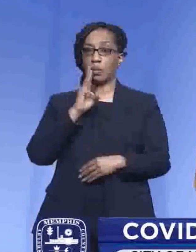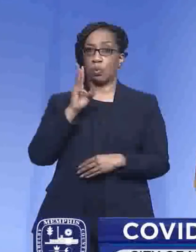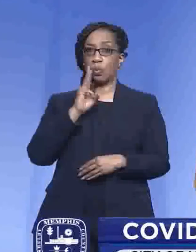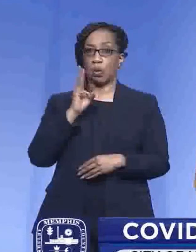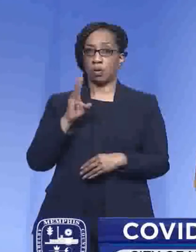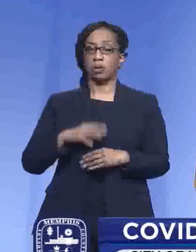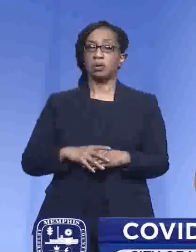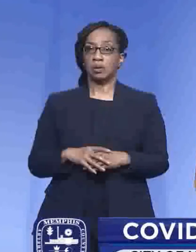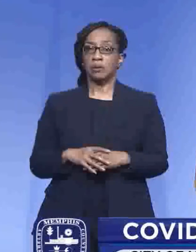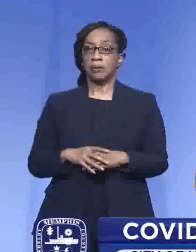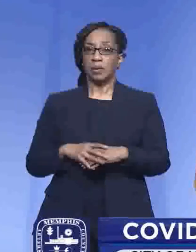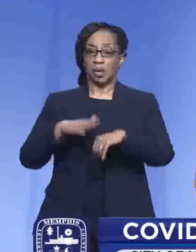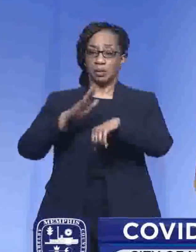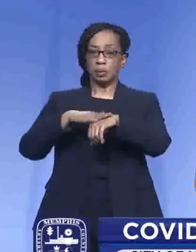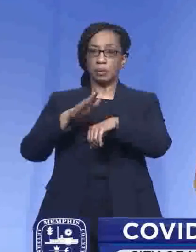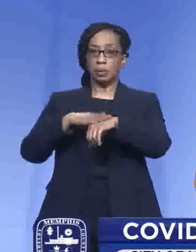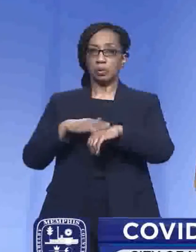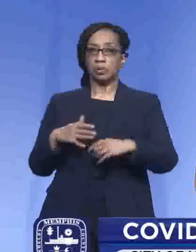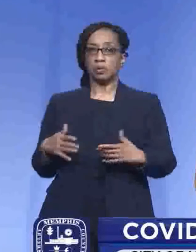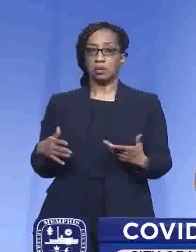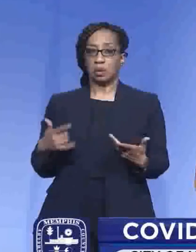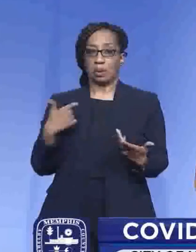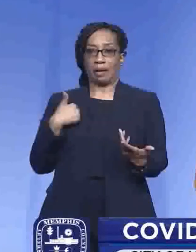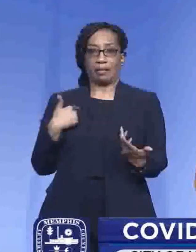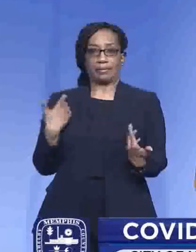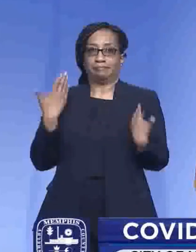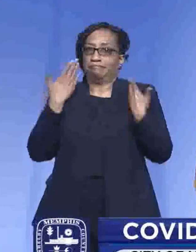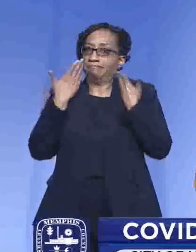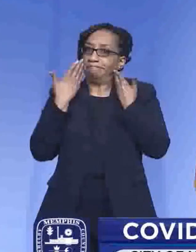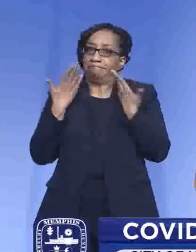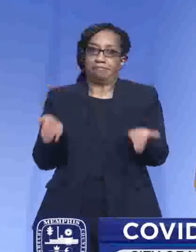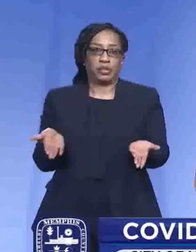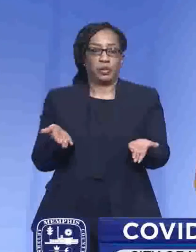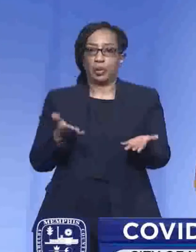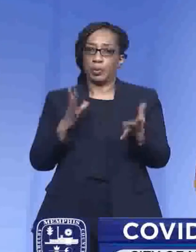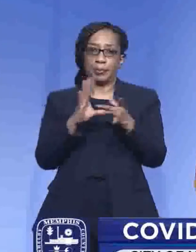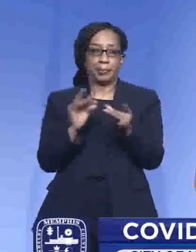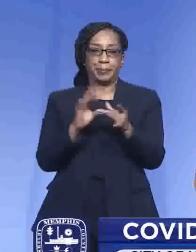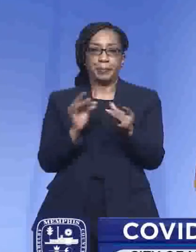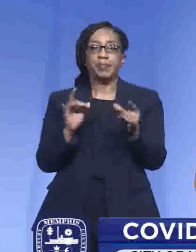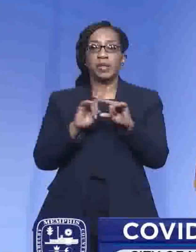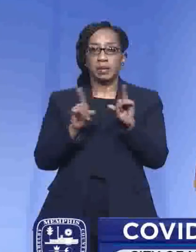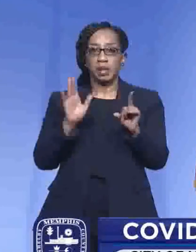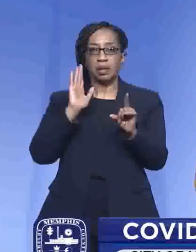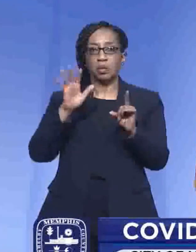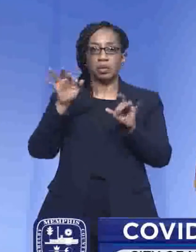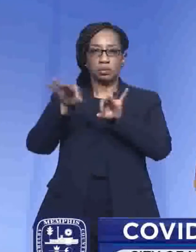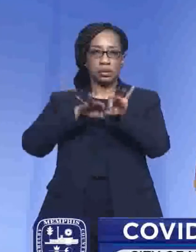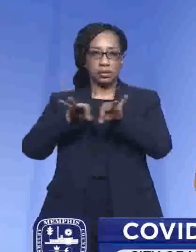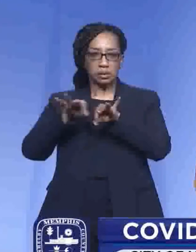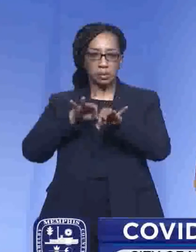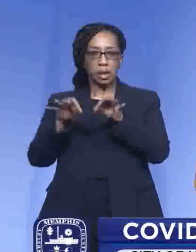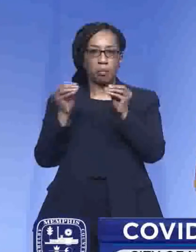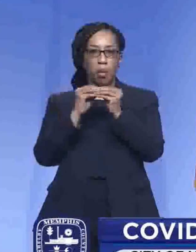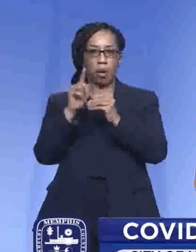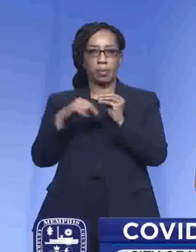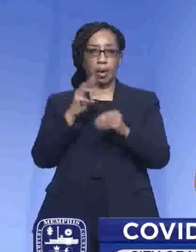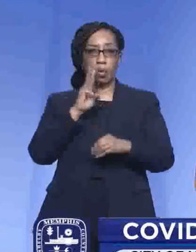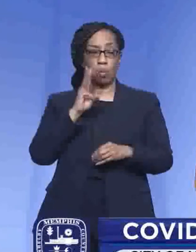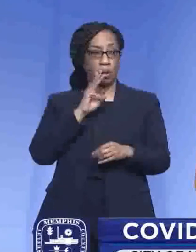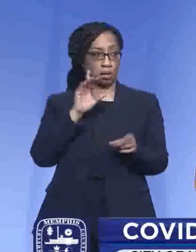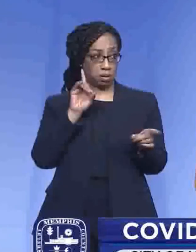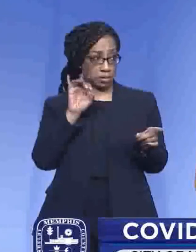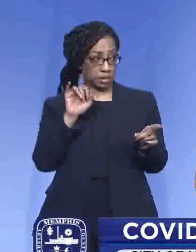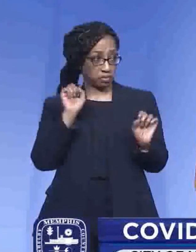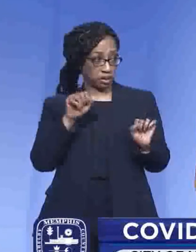advisory. So I have no inkling of what they might say, but I do know that we'll get an update on the status today. David, anything to clarify?